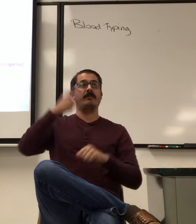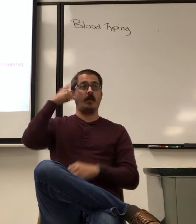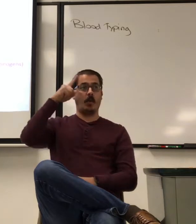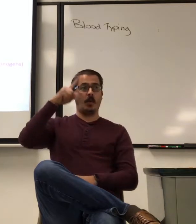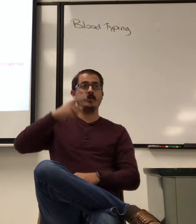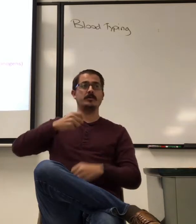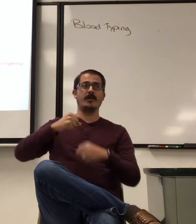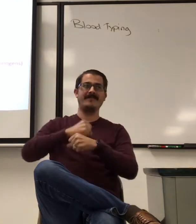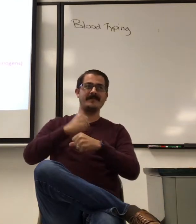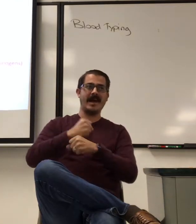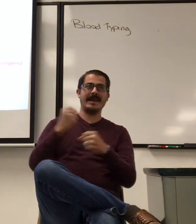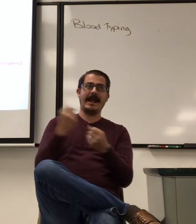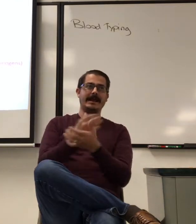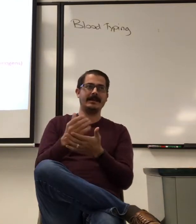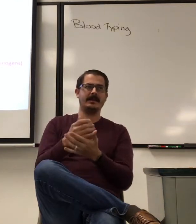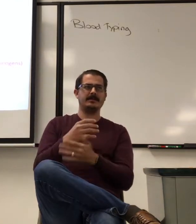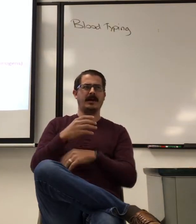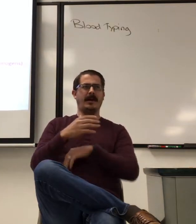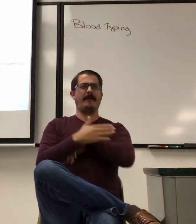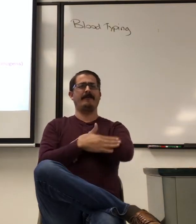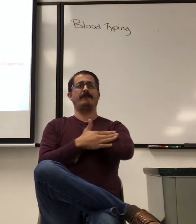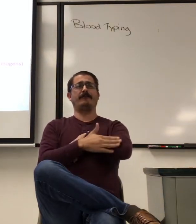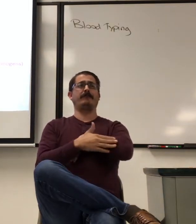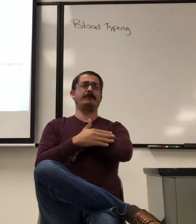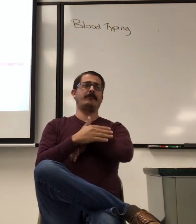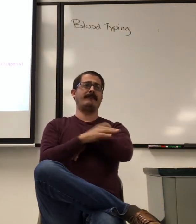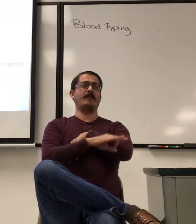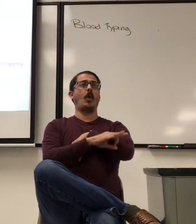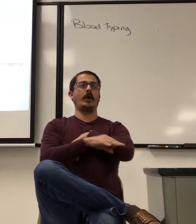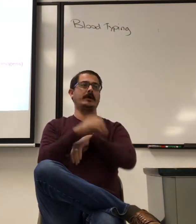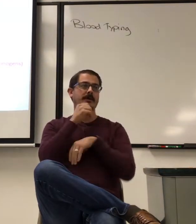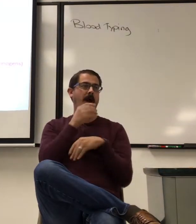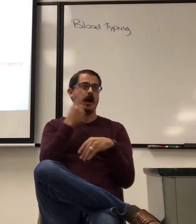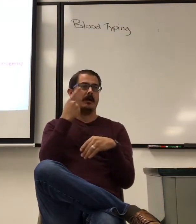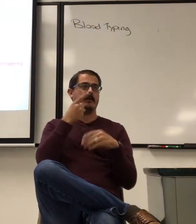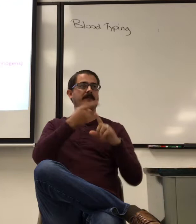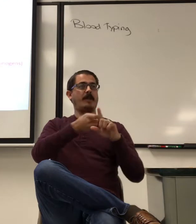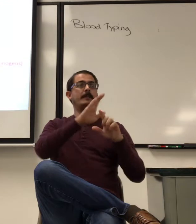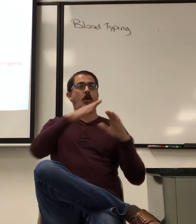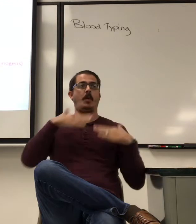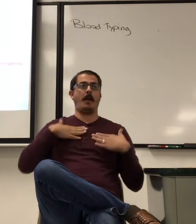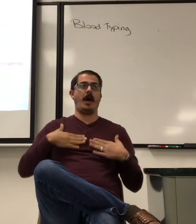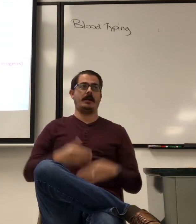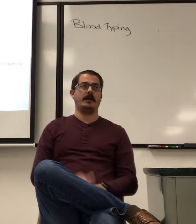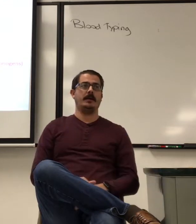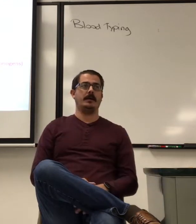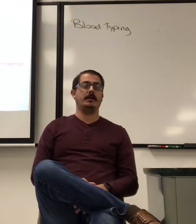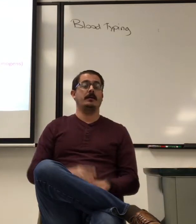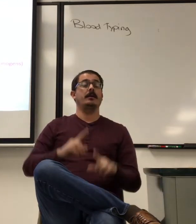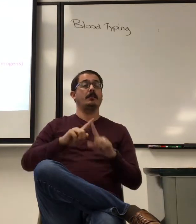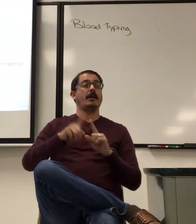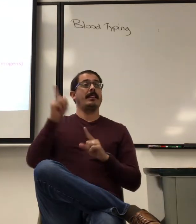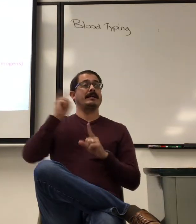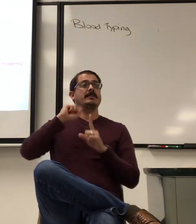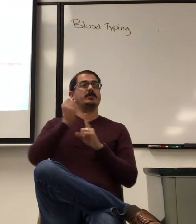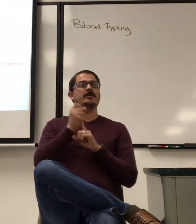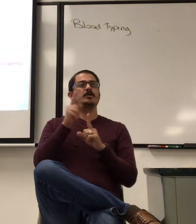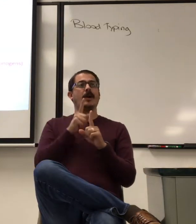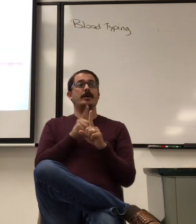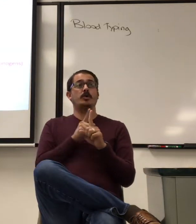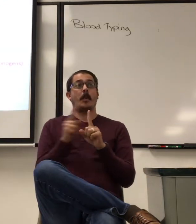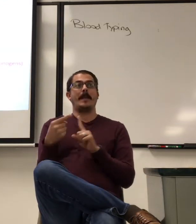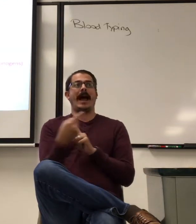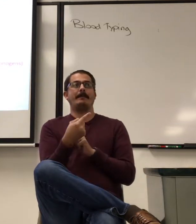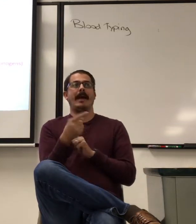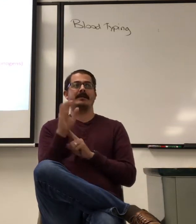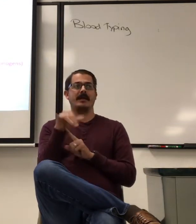to fight anything that it recognizes as non-self. Okay? But in this case, we're trying to bypass that because we